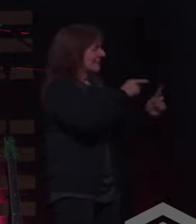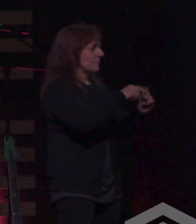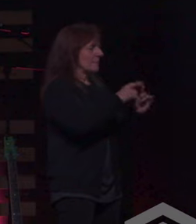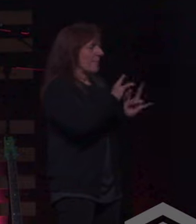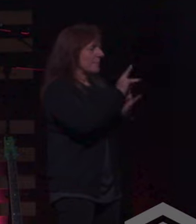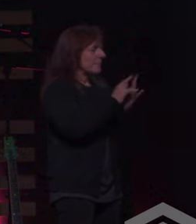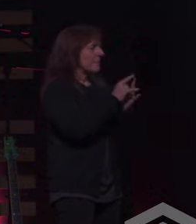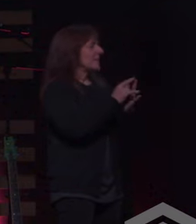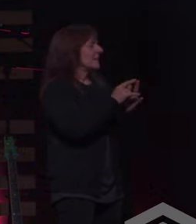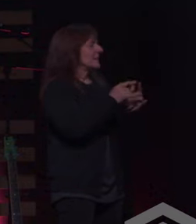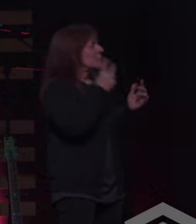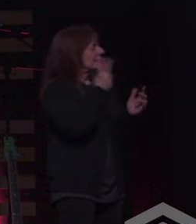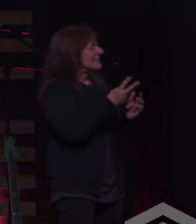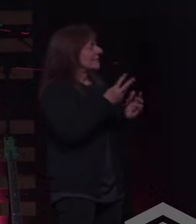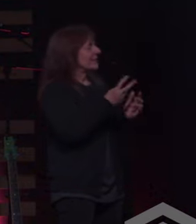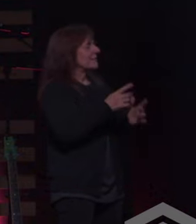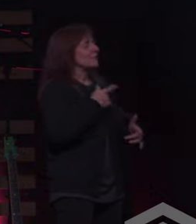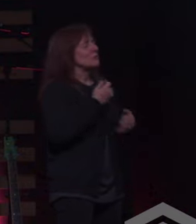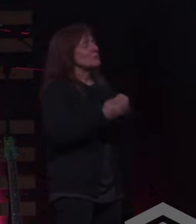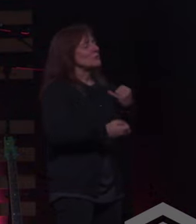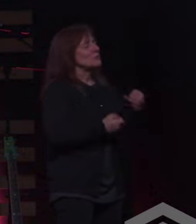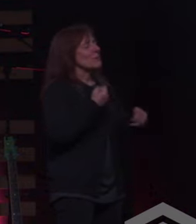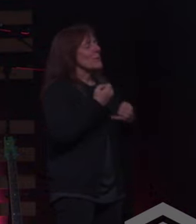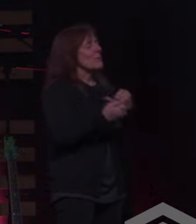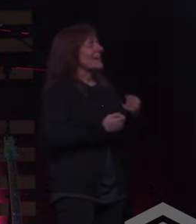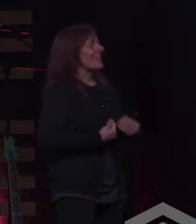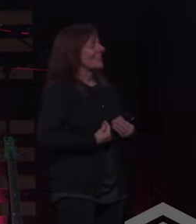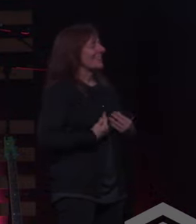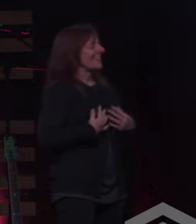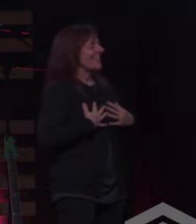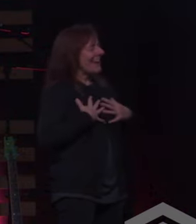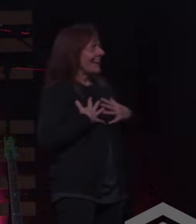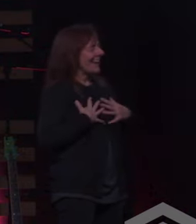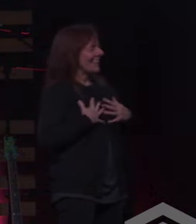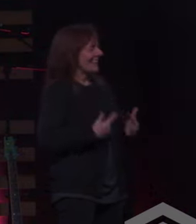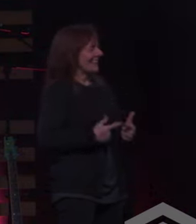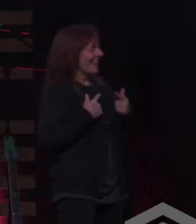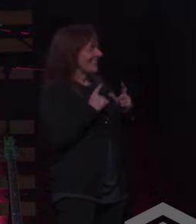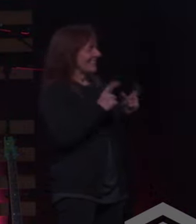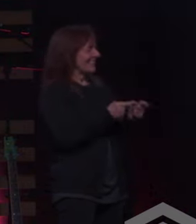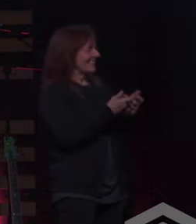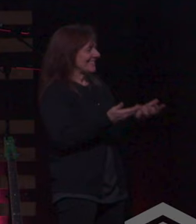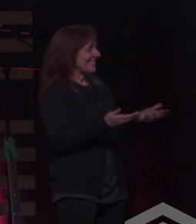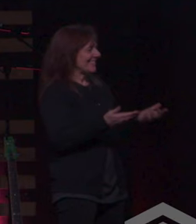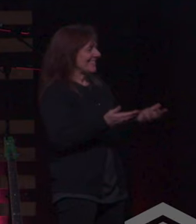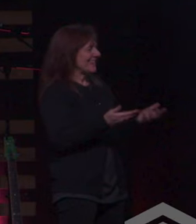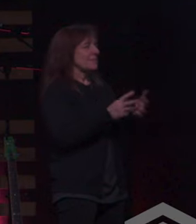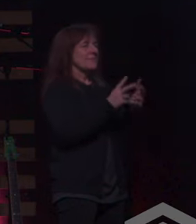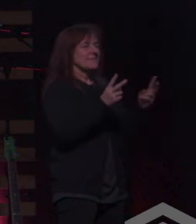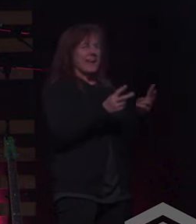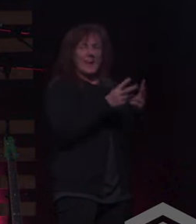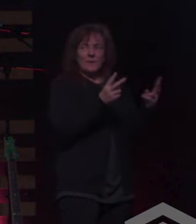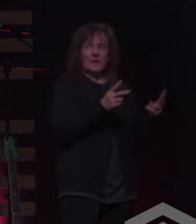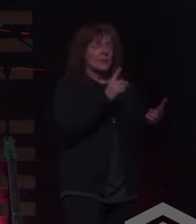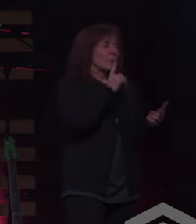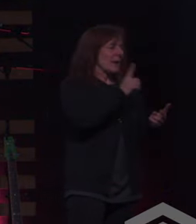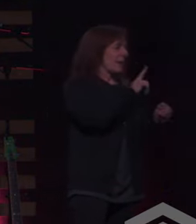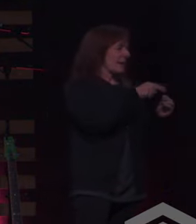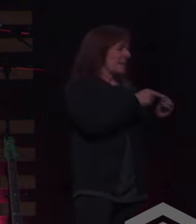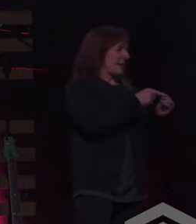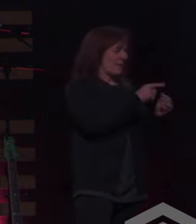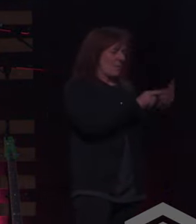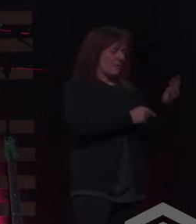intimacy, you will see the joy and the life-giving. And we're going to talk about all of these things. And we're going to be very real about